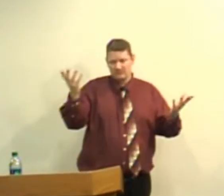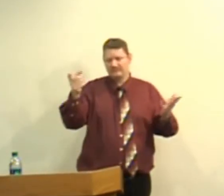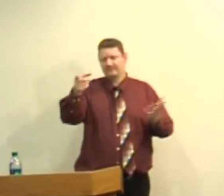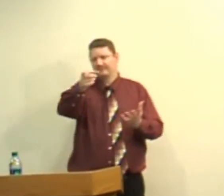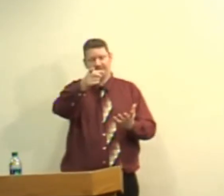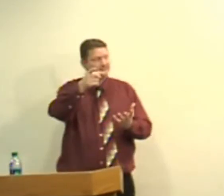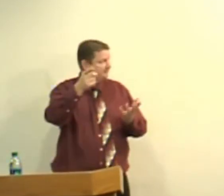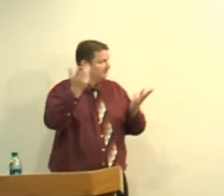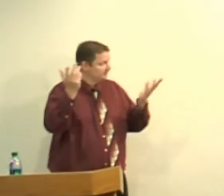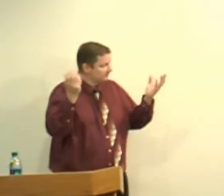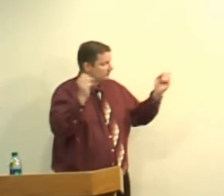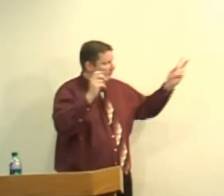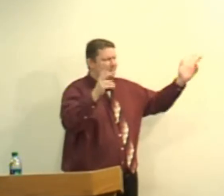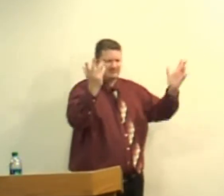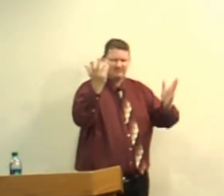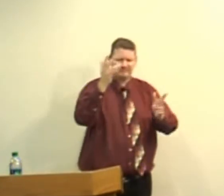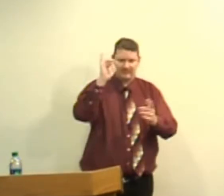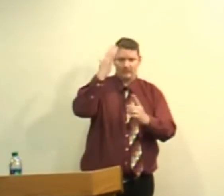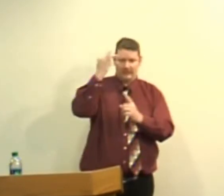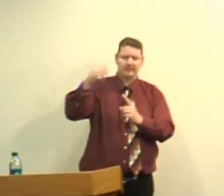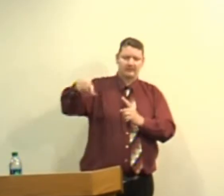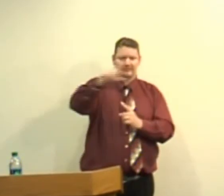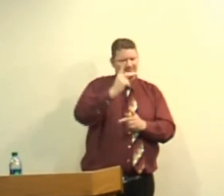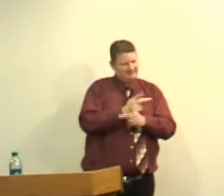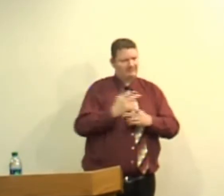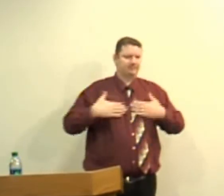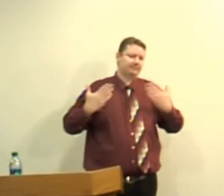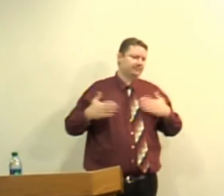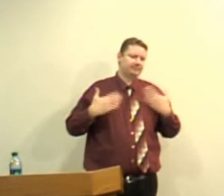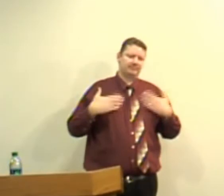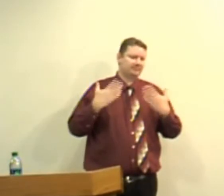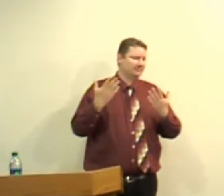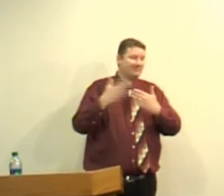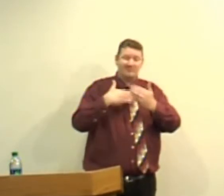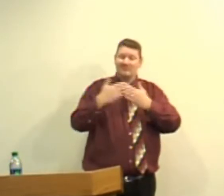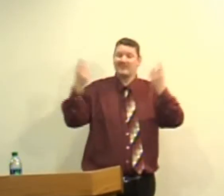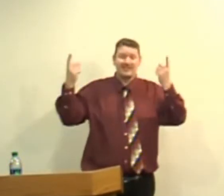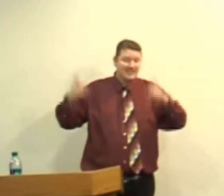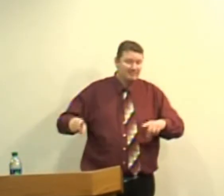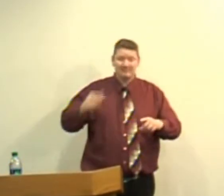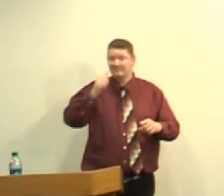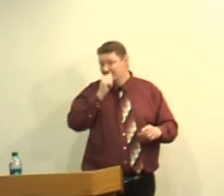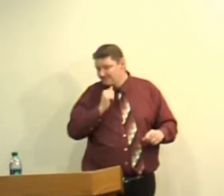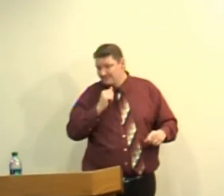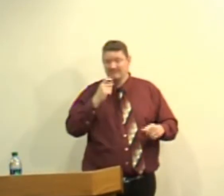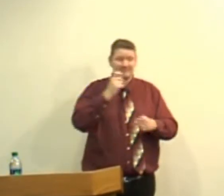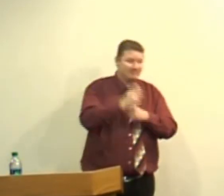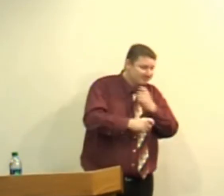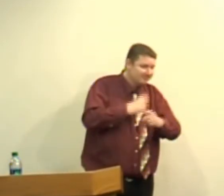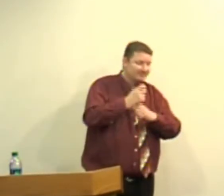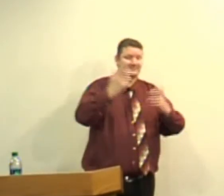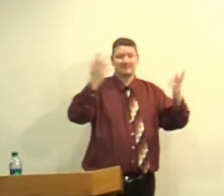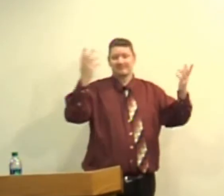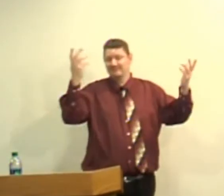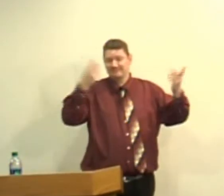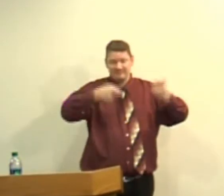work of God. And that is what we are to do. Because we know that we will have an eternity. So we're to